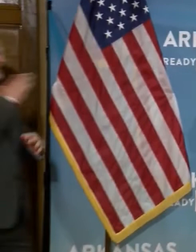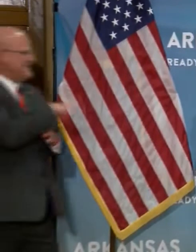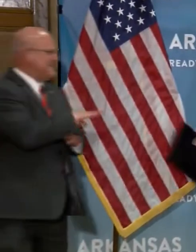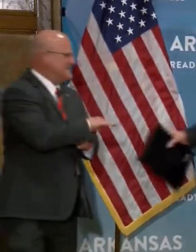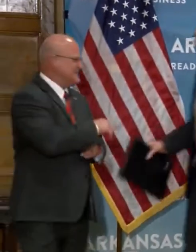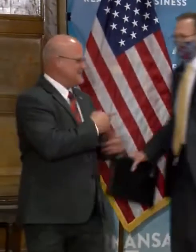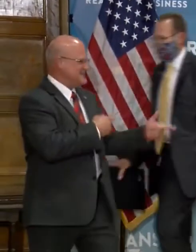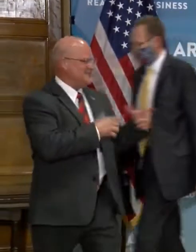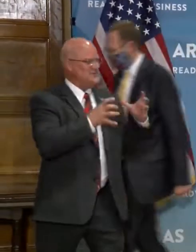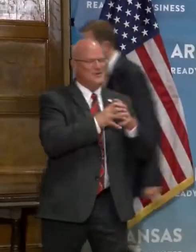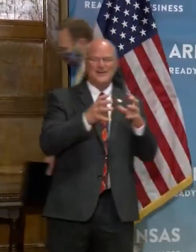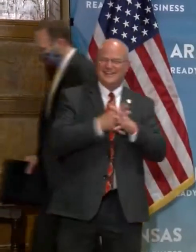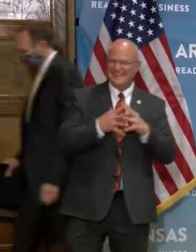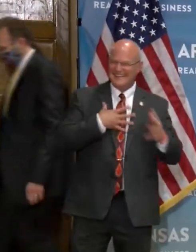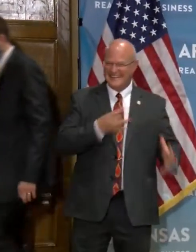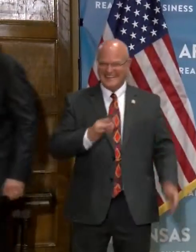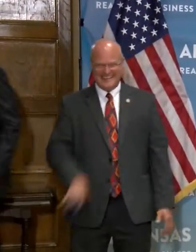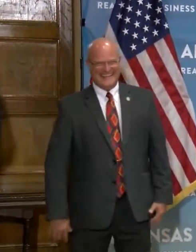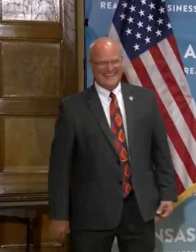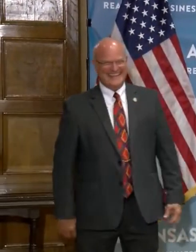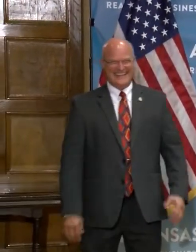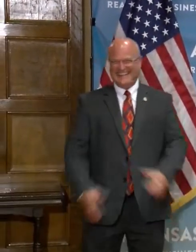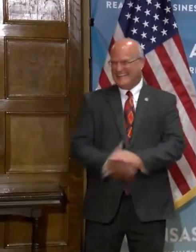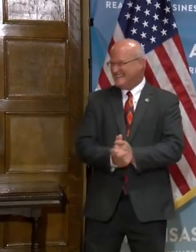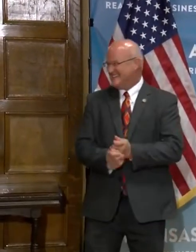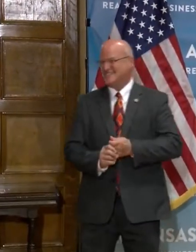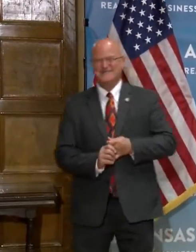Oh, Eddie, what are you smiling about today?